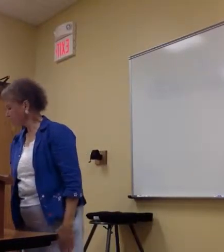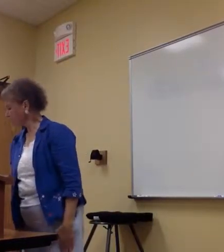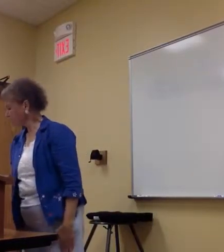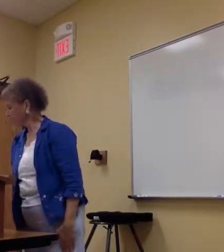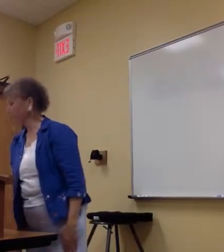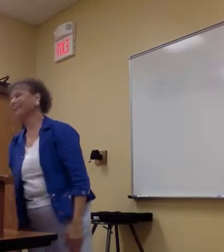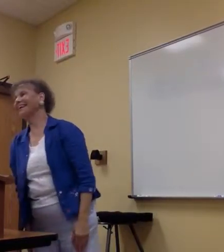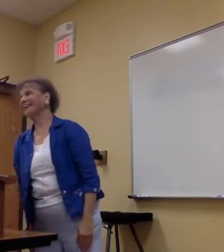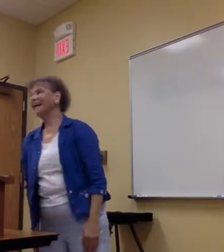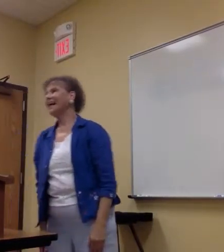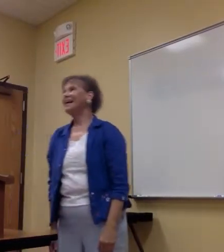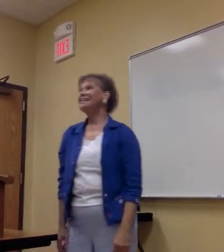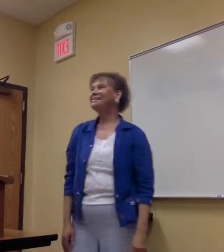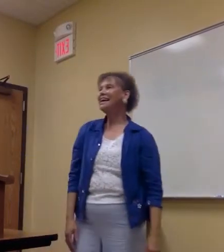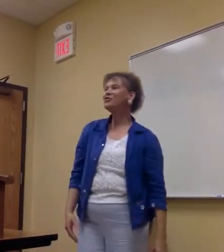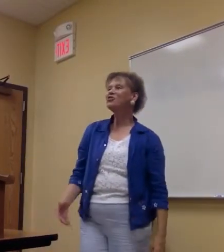They do not have